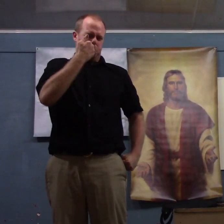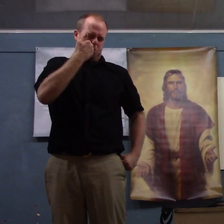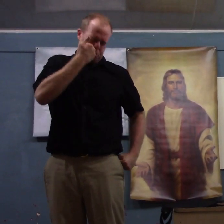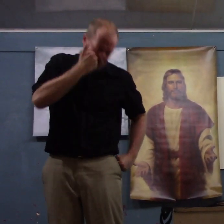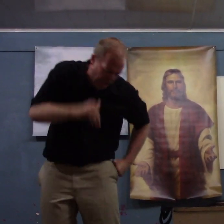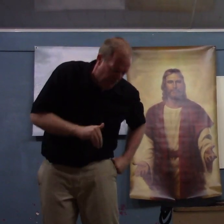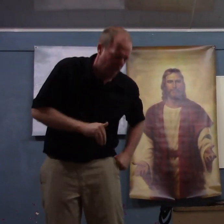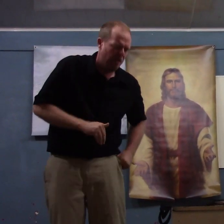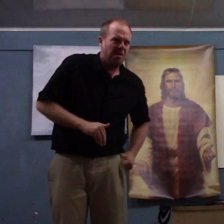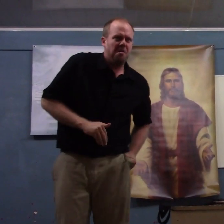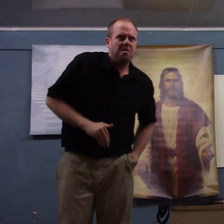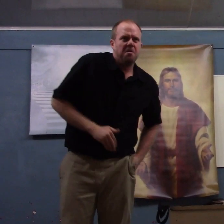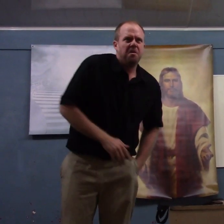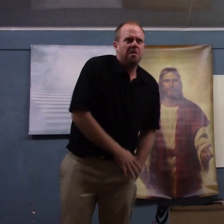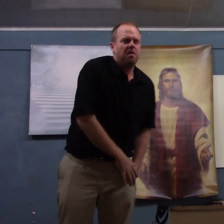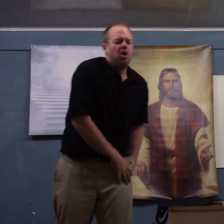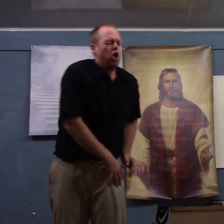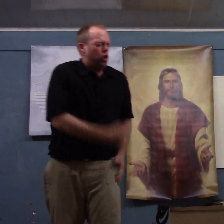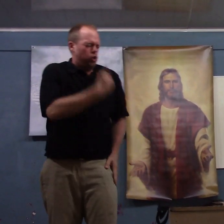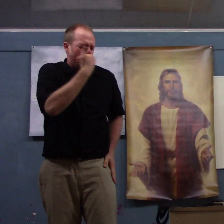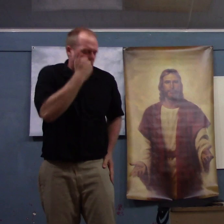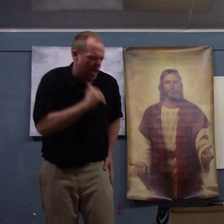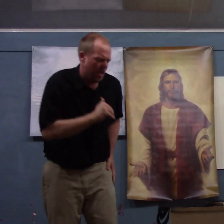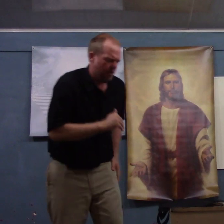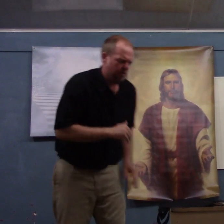one sin that you are too ashamed to admit.